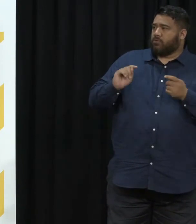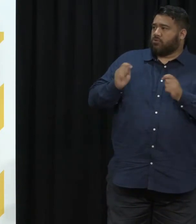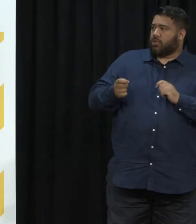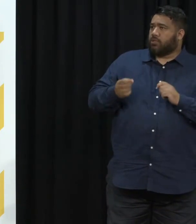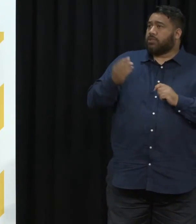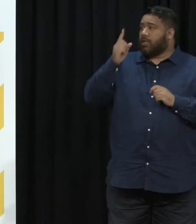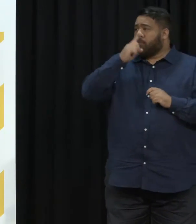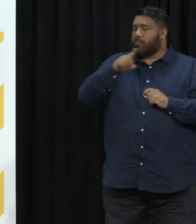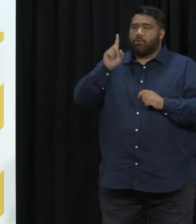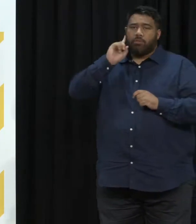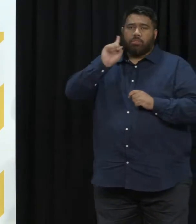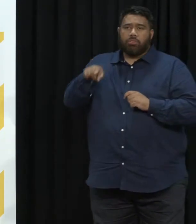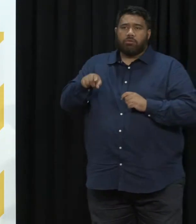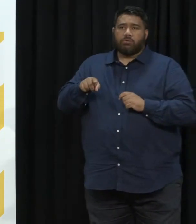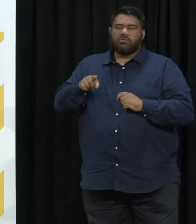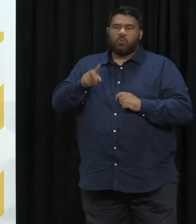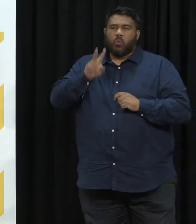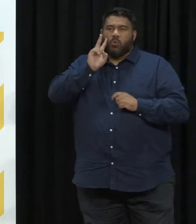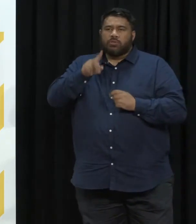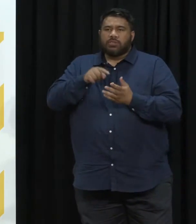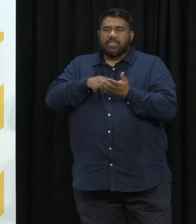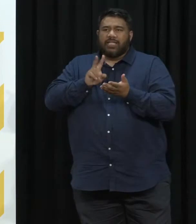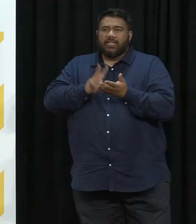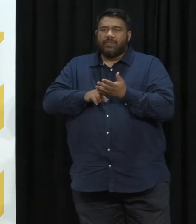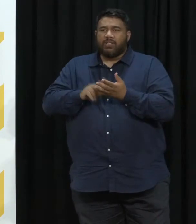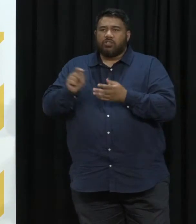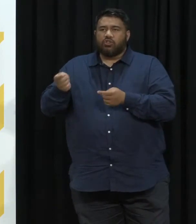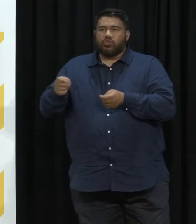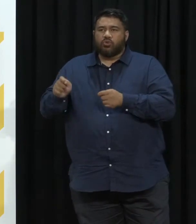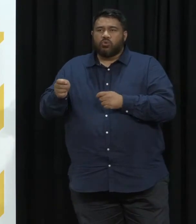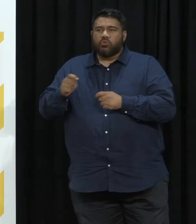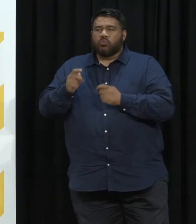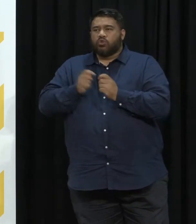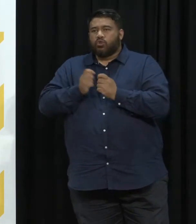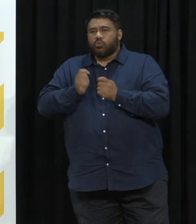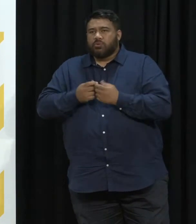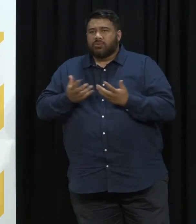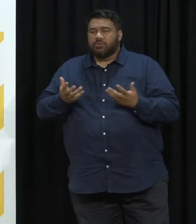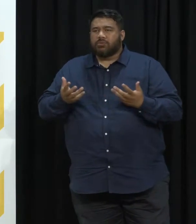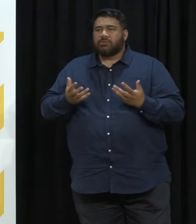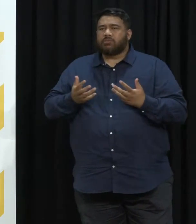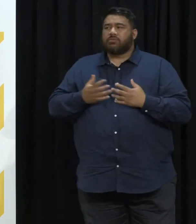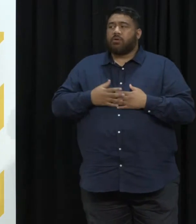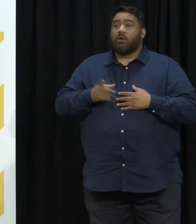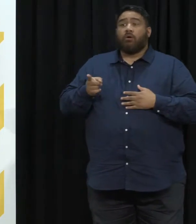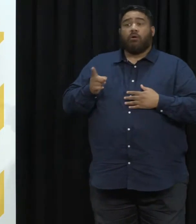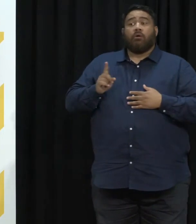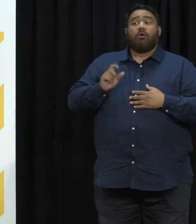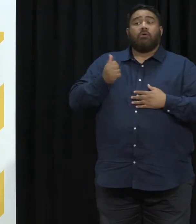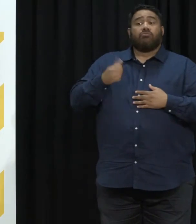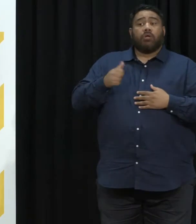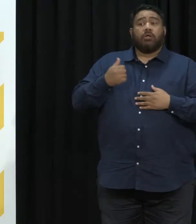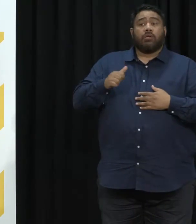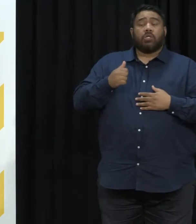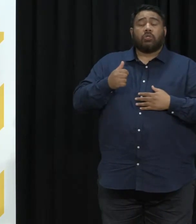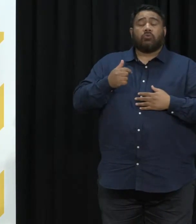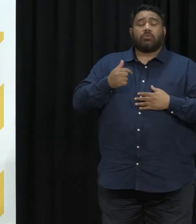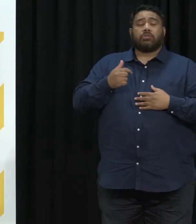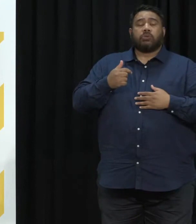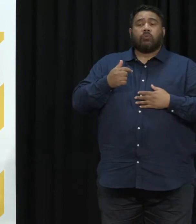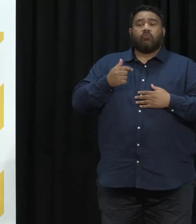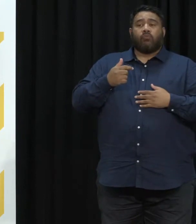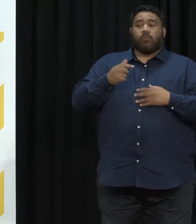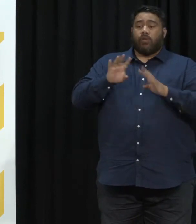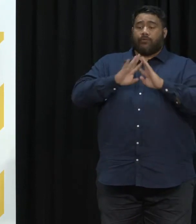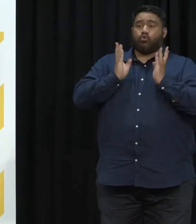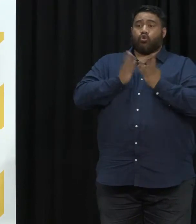the COVID trace? Oh, and look, we do. I mean, one of the things that we're particularly, I'm on a group of